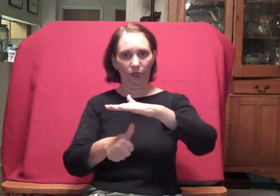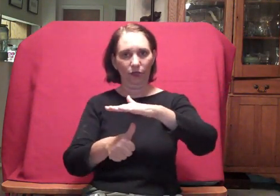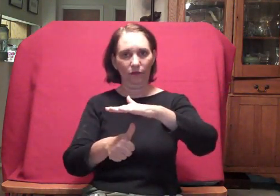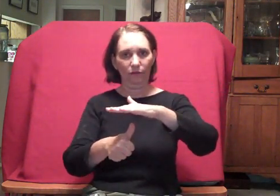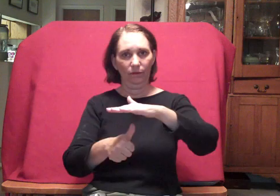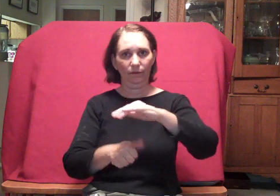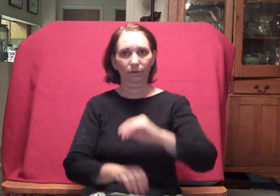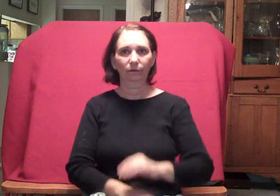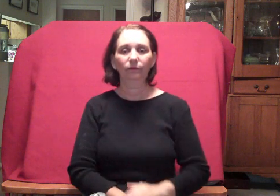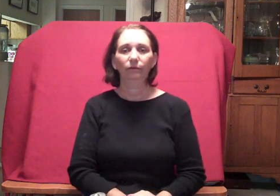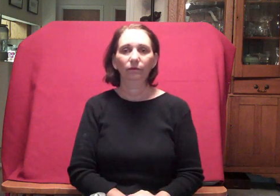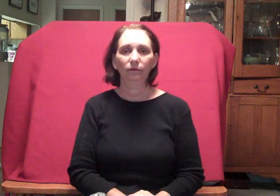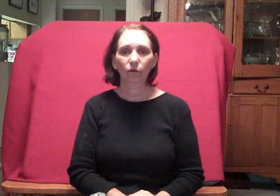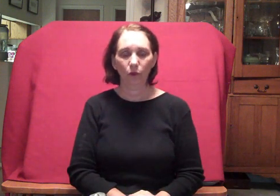Under. Or beneath.